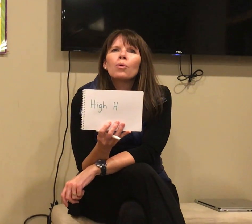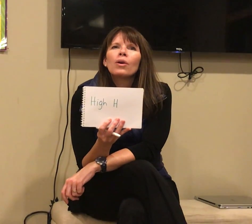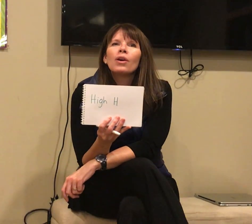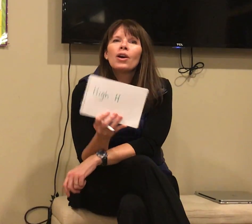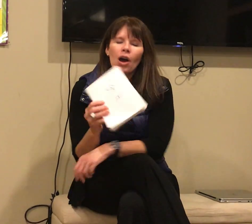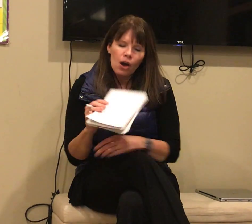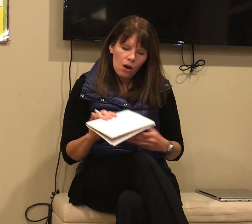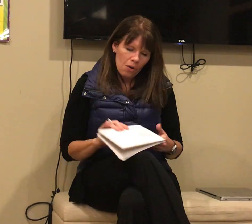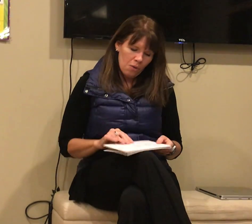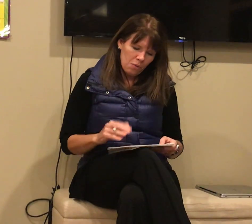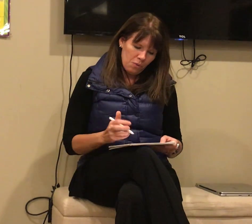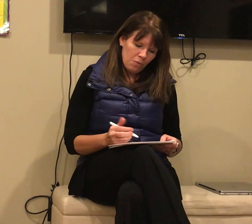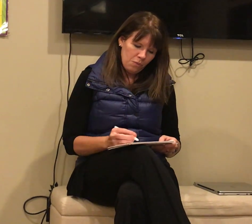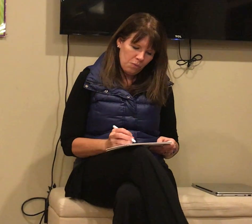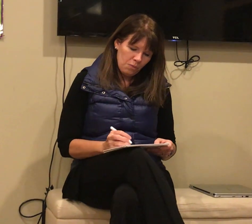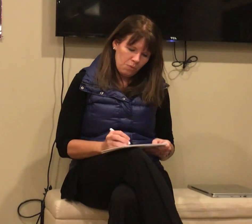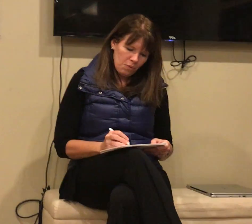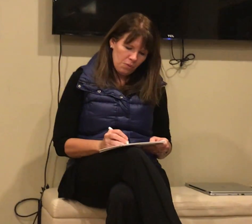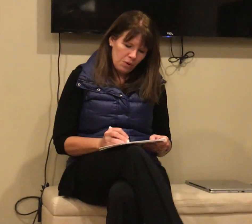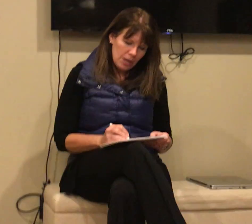Oh. Oh.